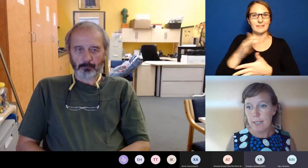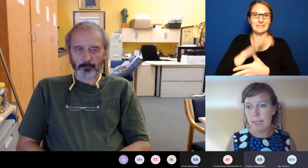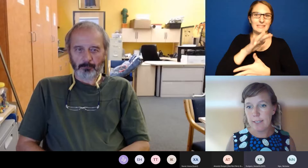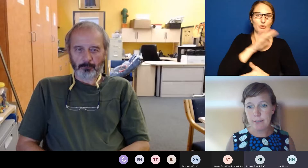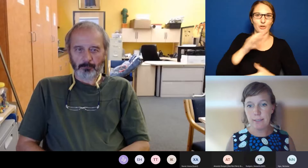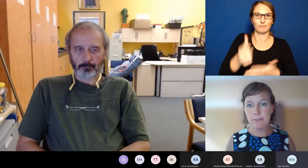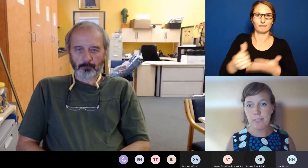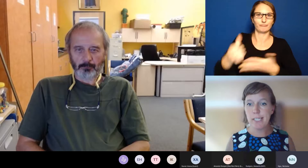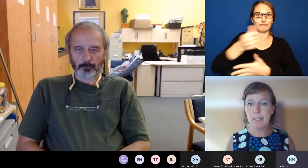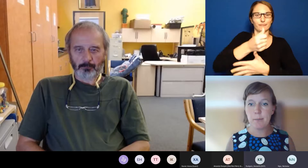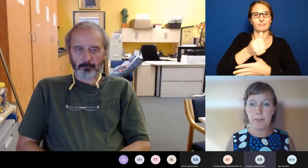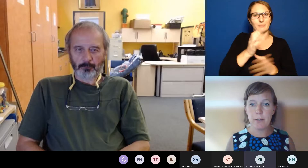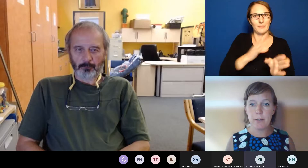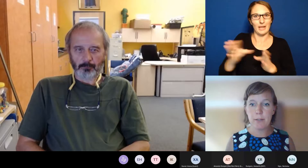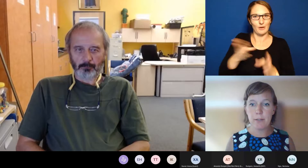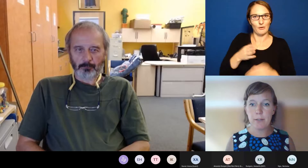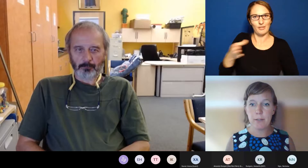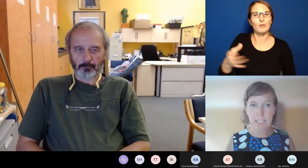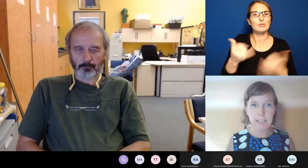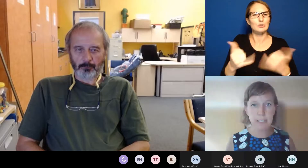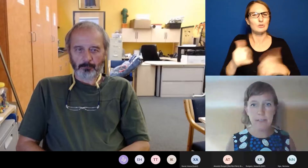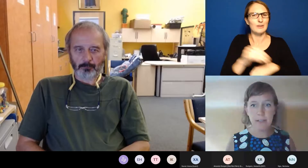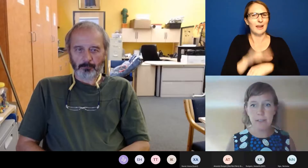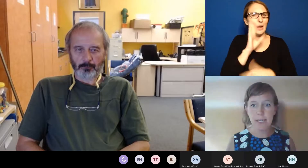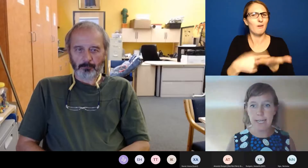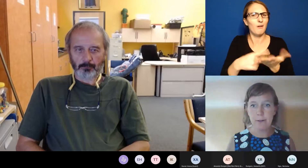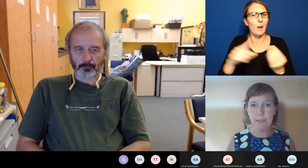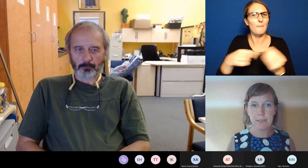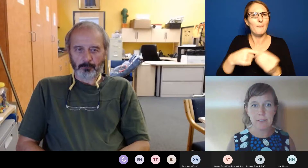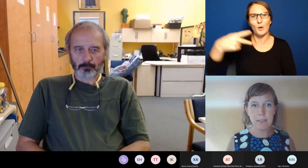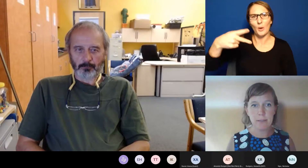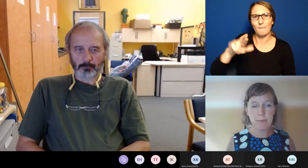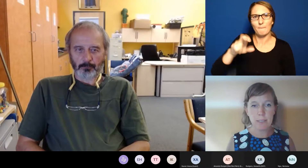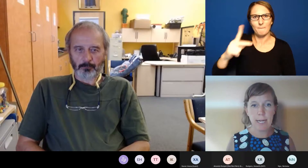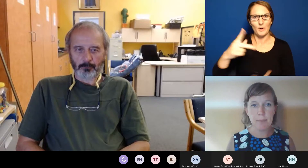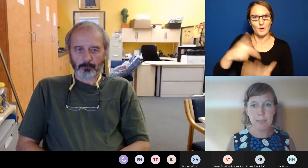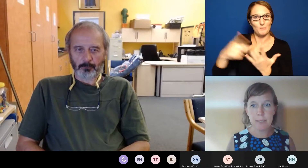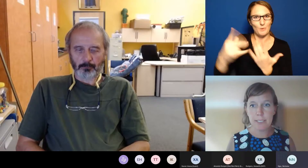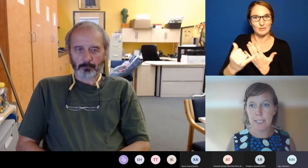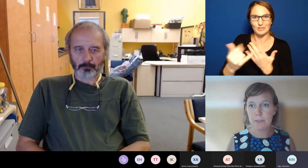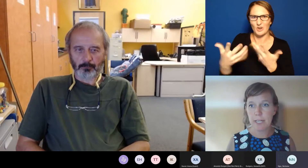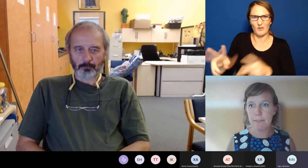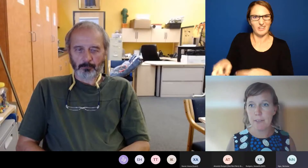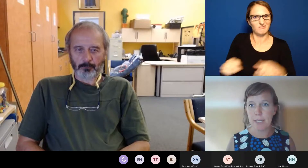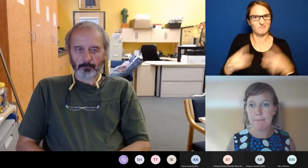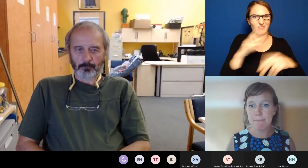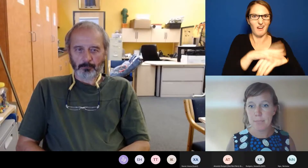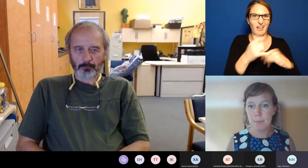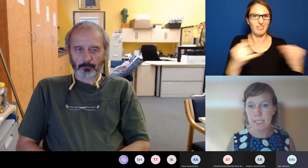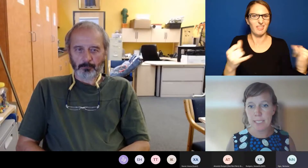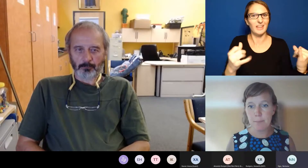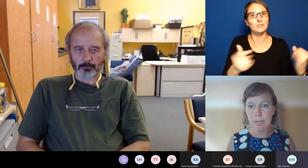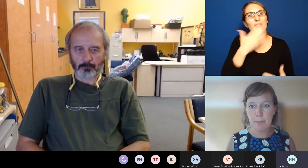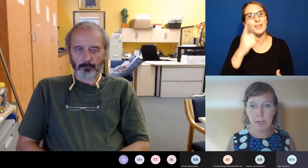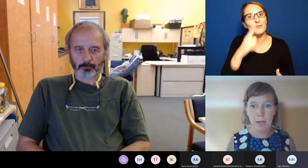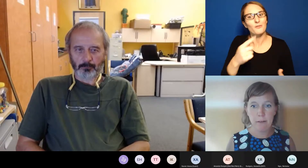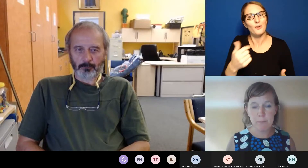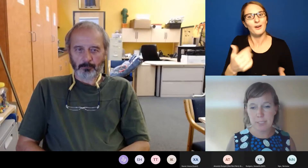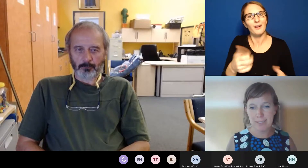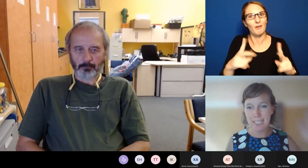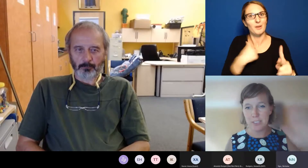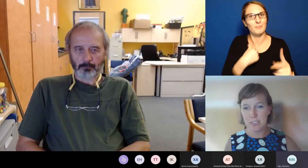you this evening about a park project that is online now, and happy to be here. Thanks for having me. I'm going to keep